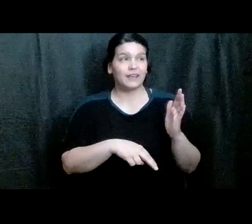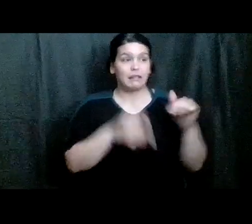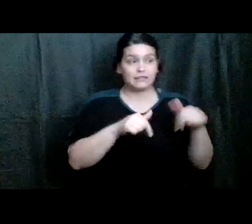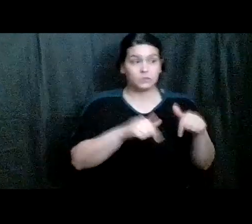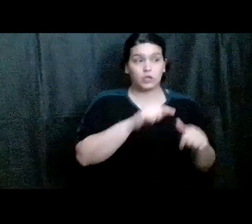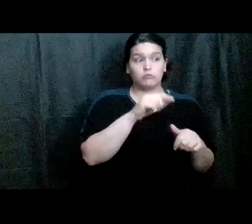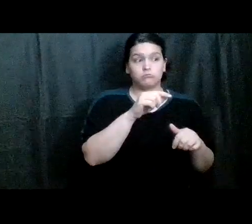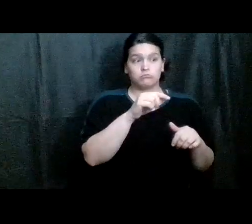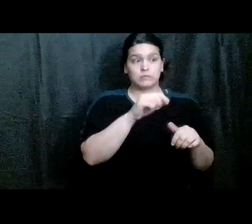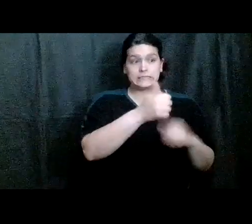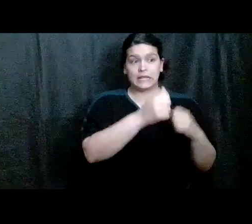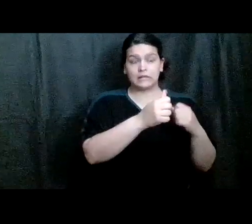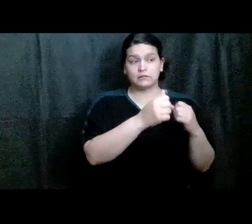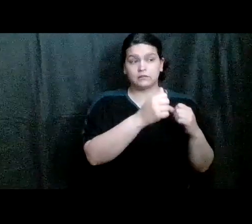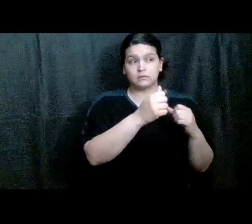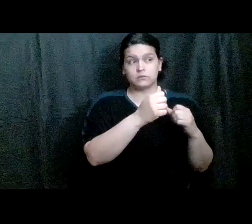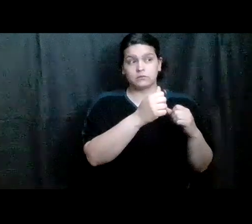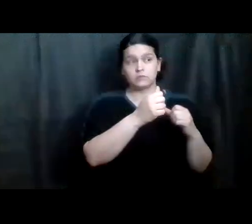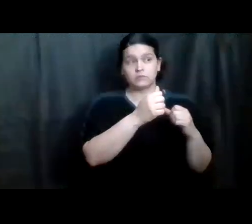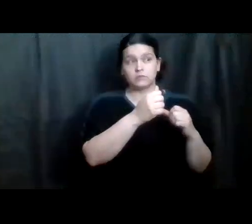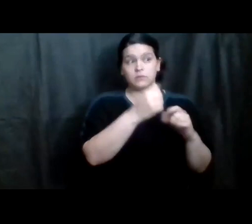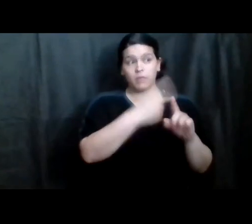wrote a couple months when I got back.